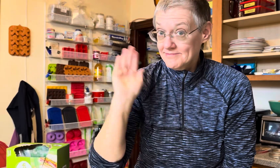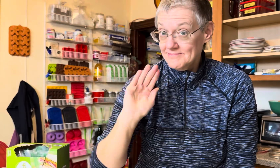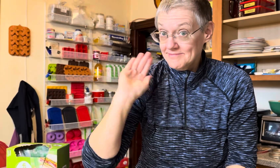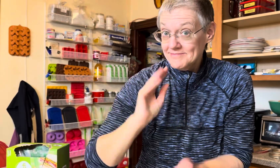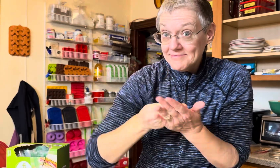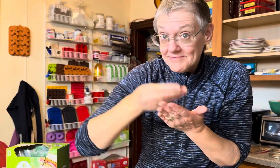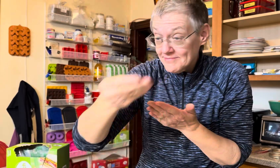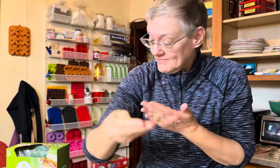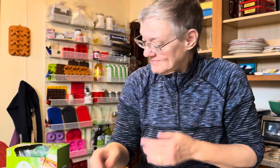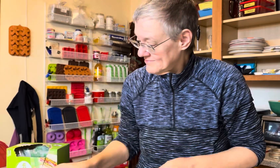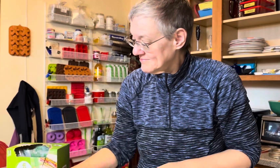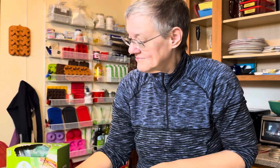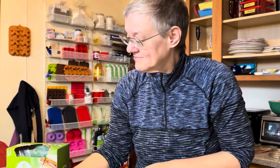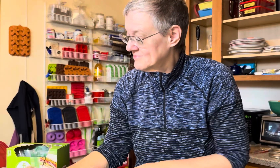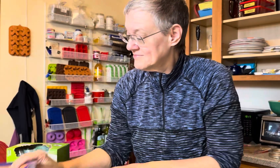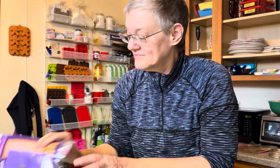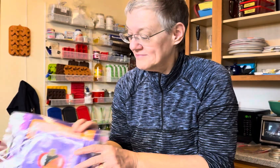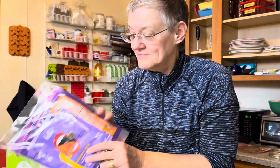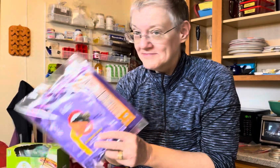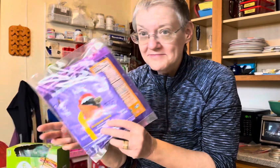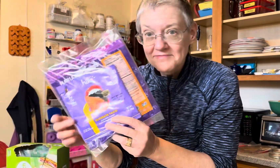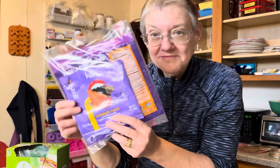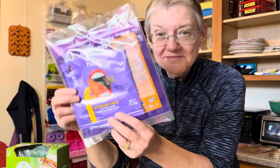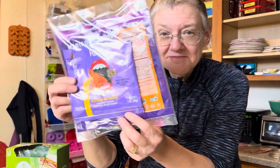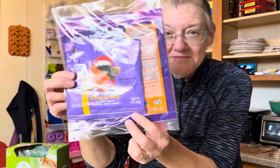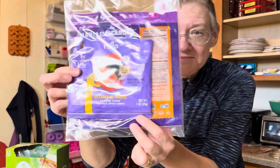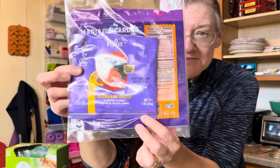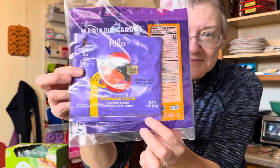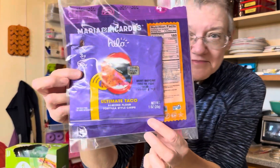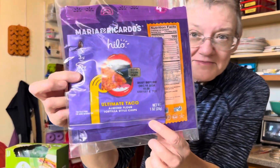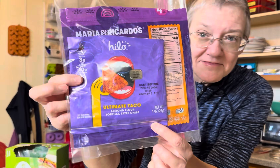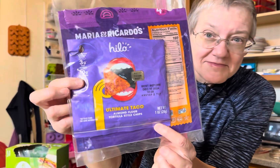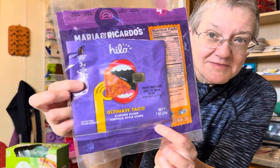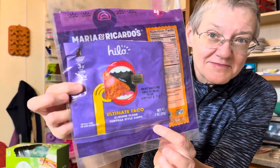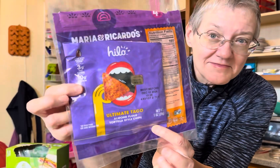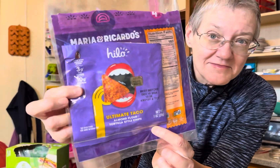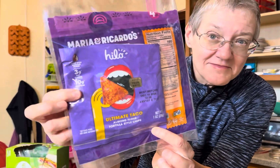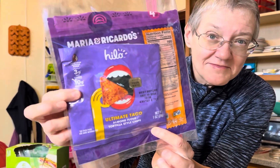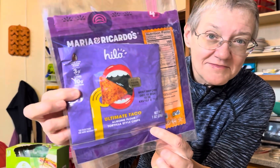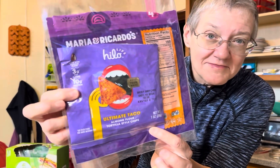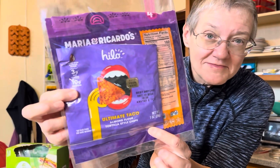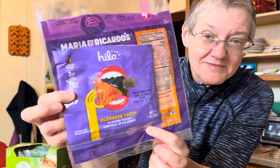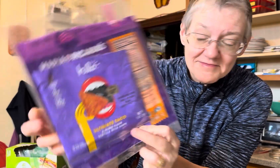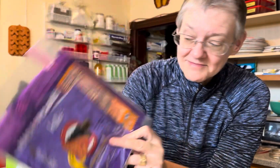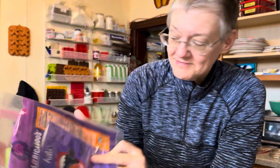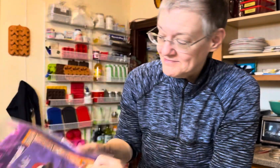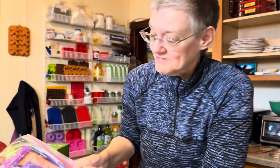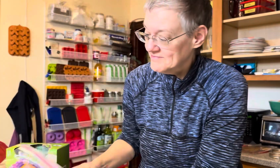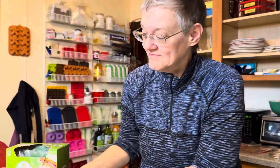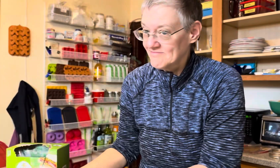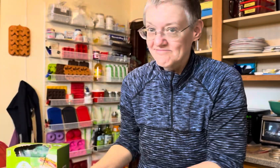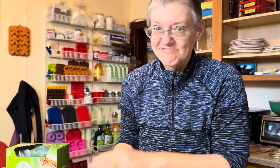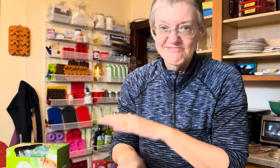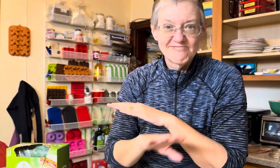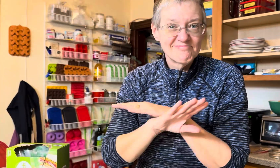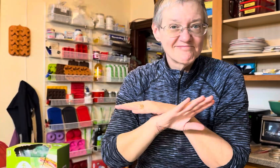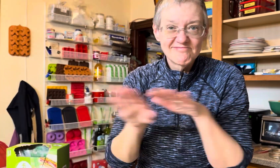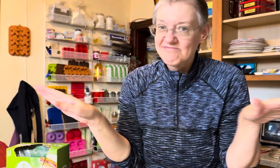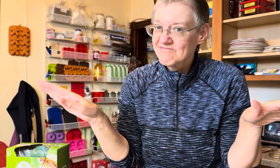every day and we used to buy High-Low Life tortilla chips, but they